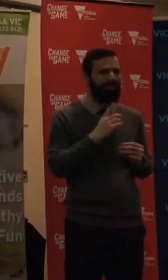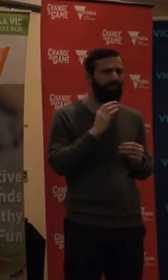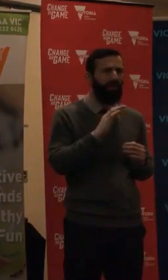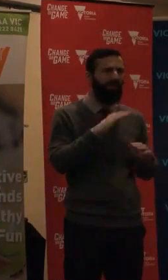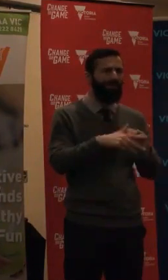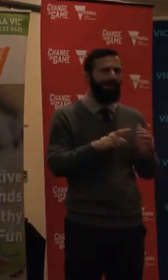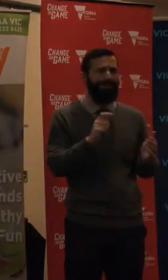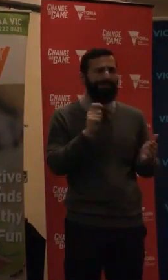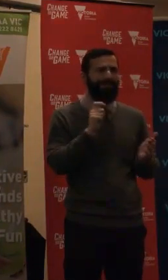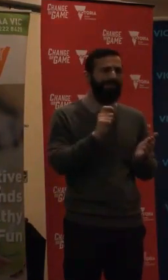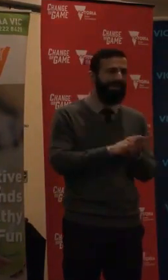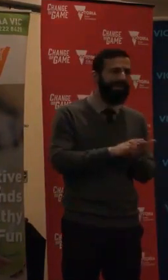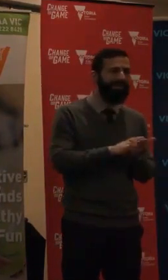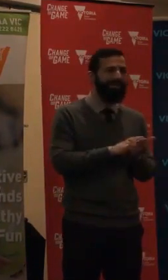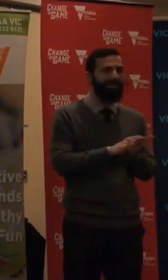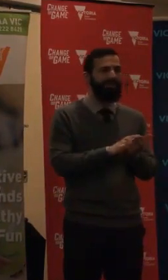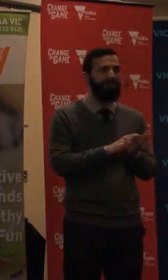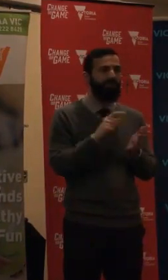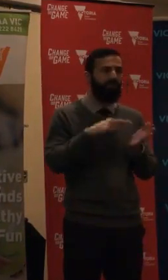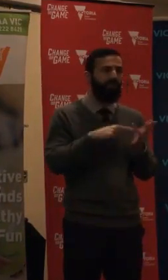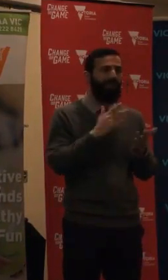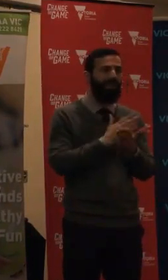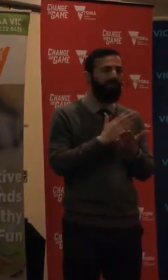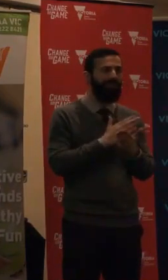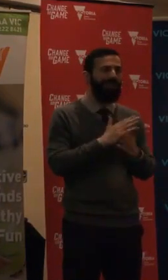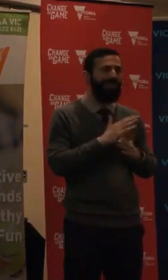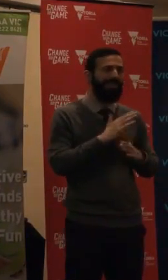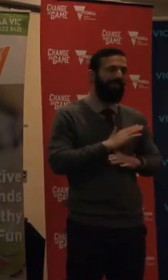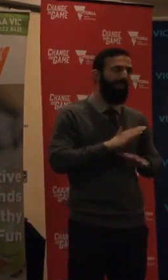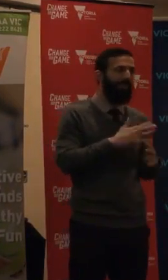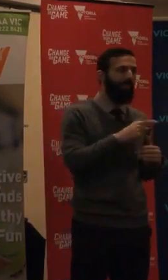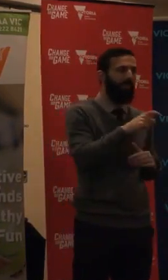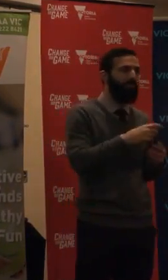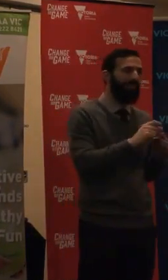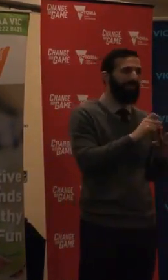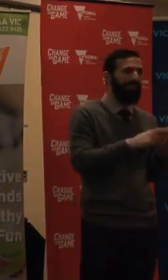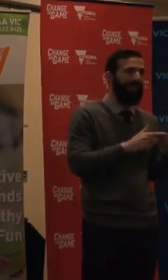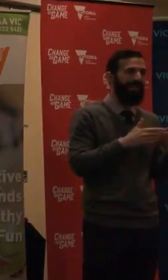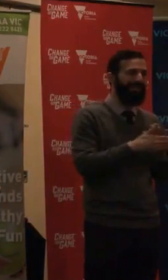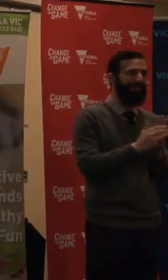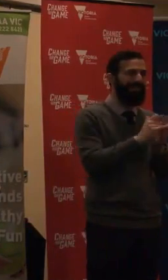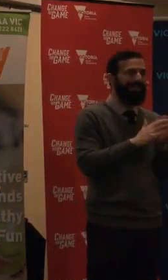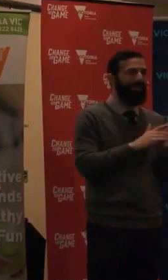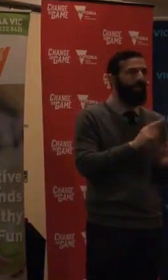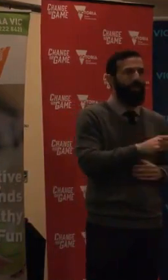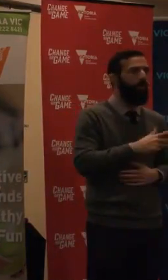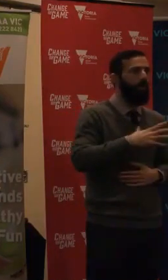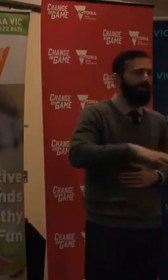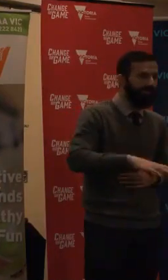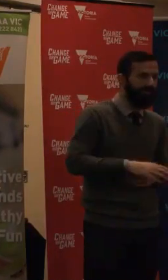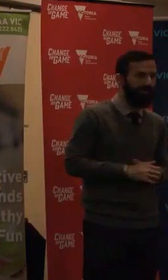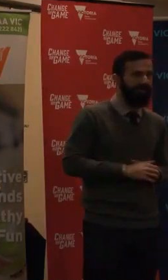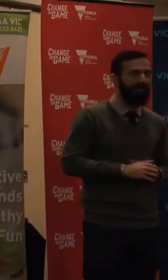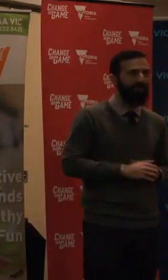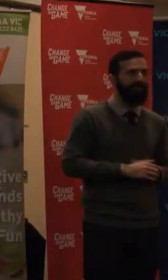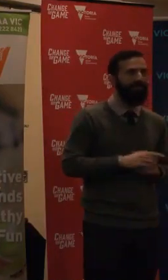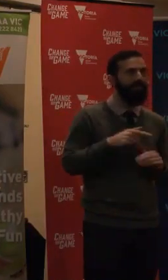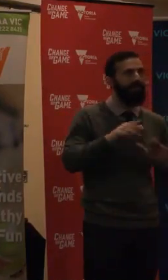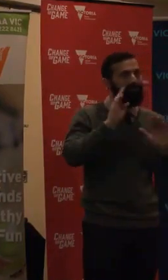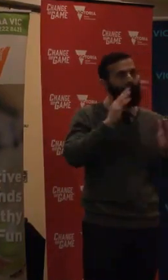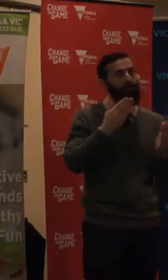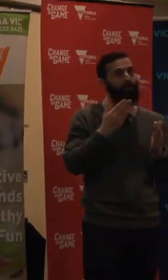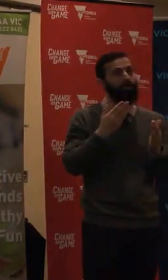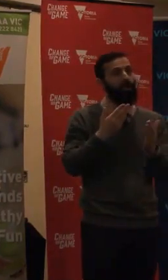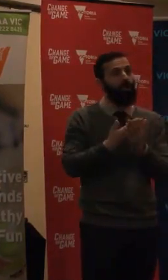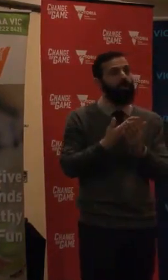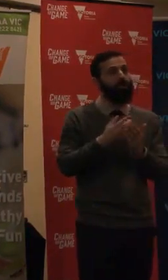about providing funding to actually satisfy anything a person with disability under the scheme wants. The specific focus on the